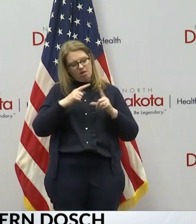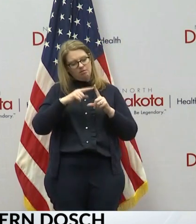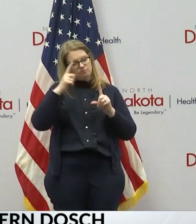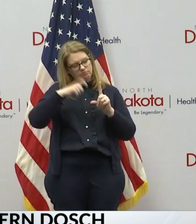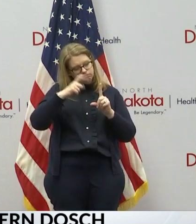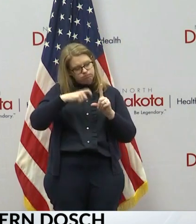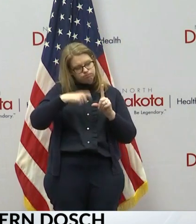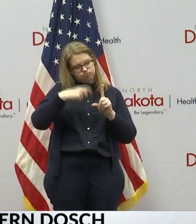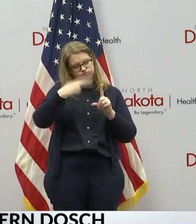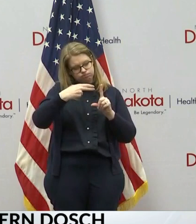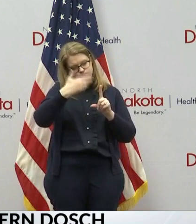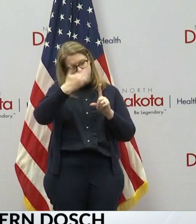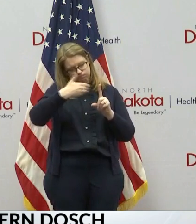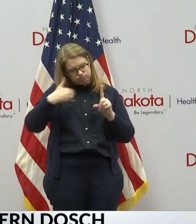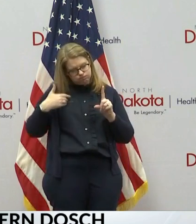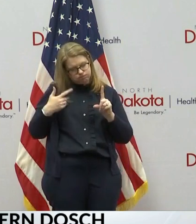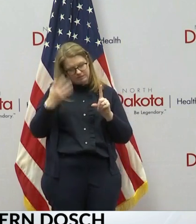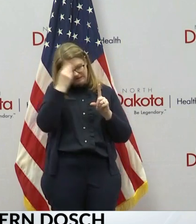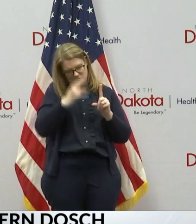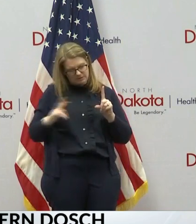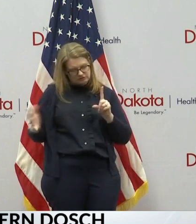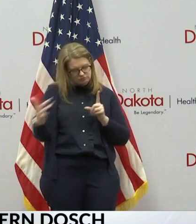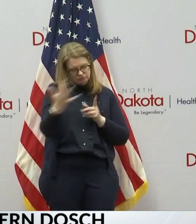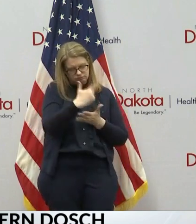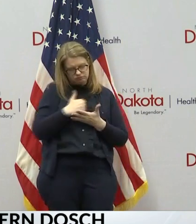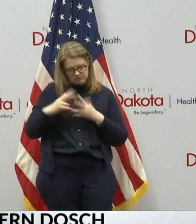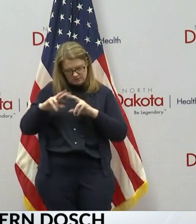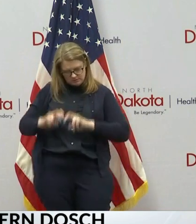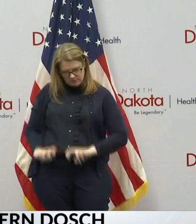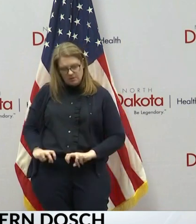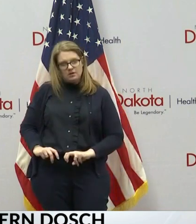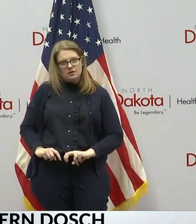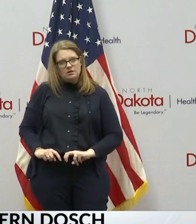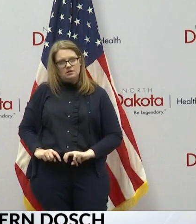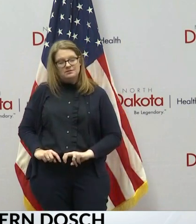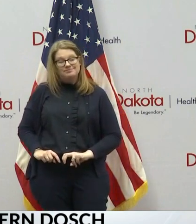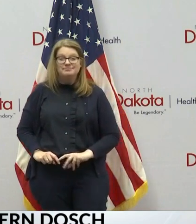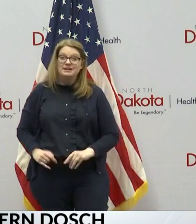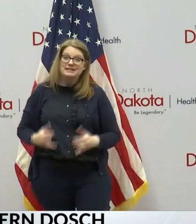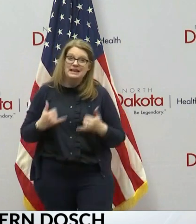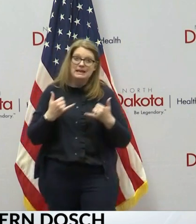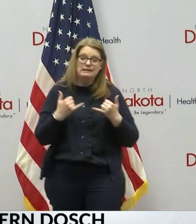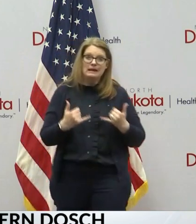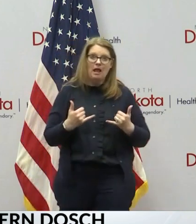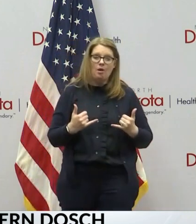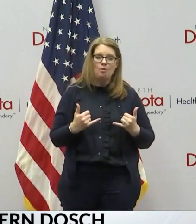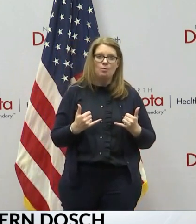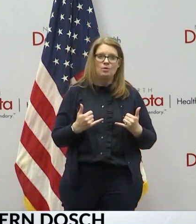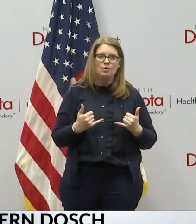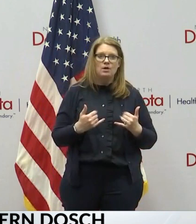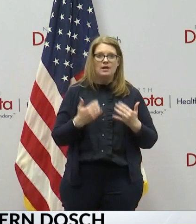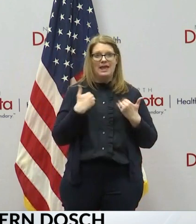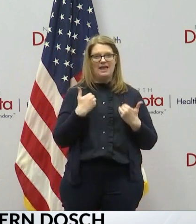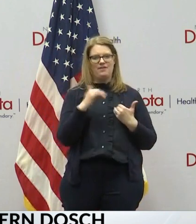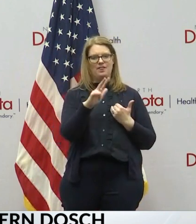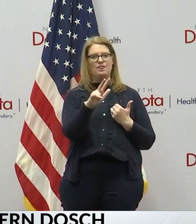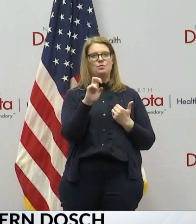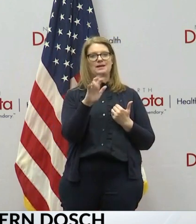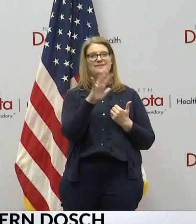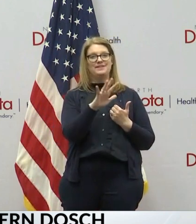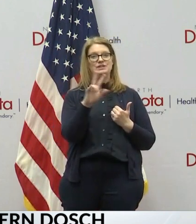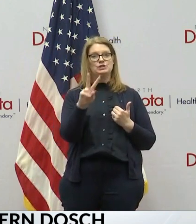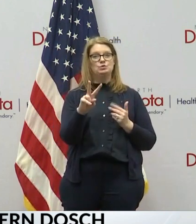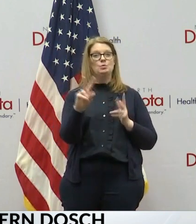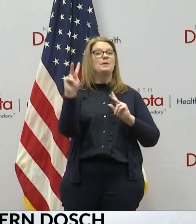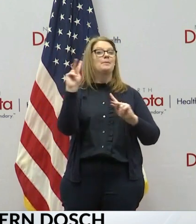the amount of infectious disease that was going on. Today in contact tracing, we have